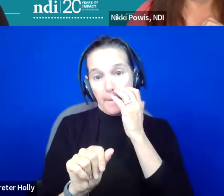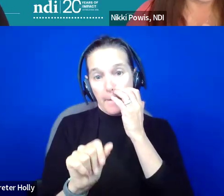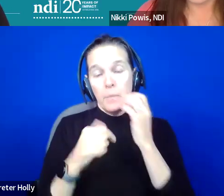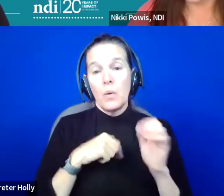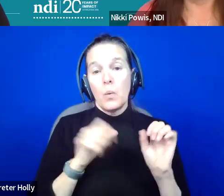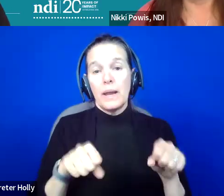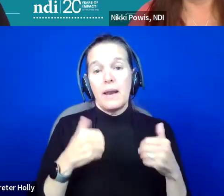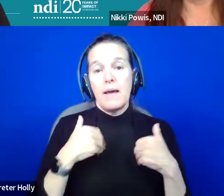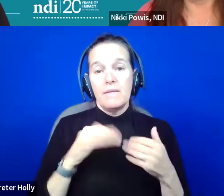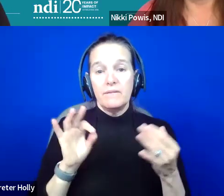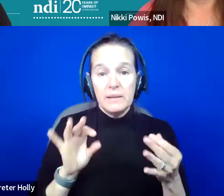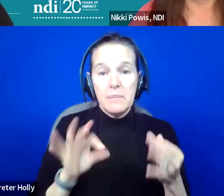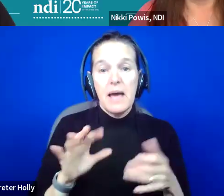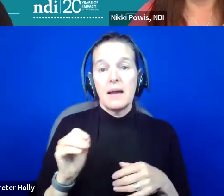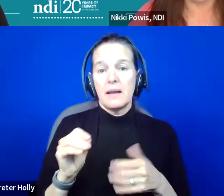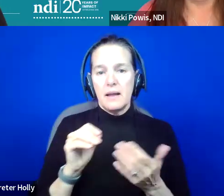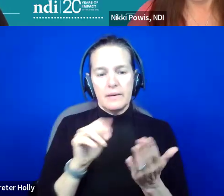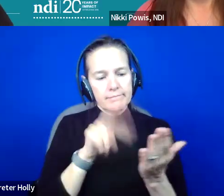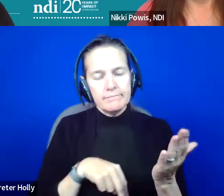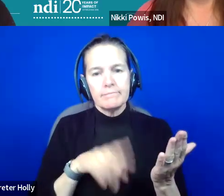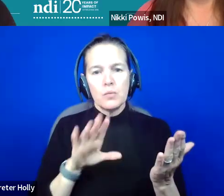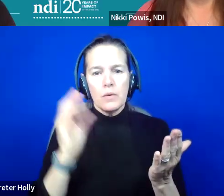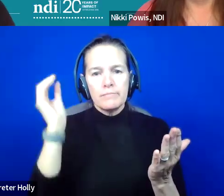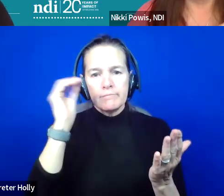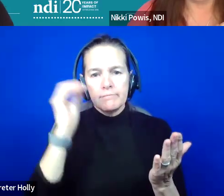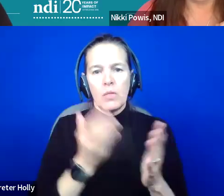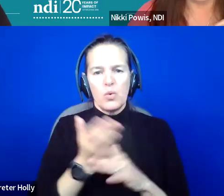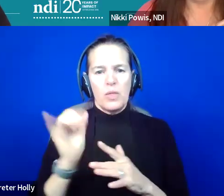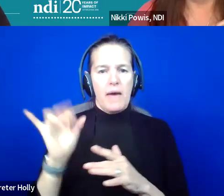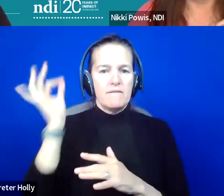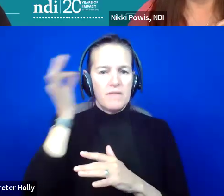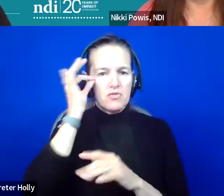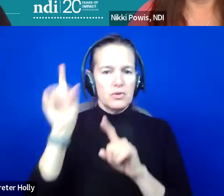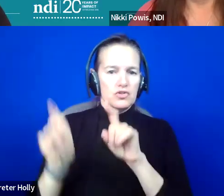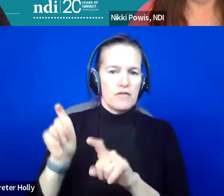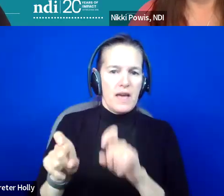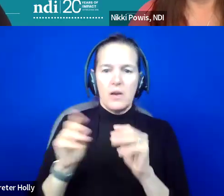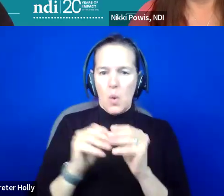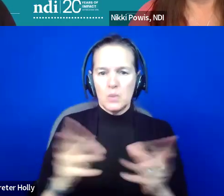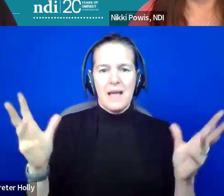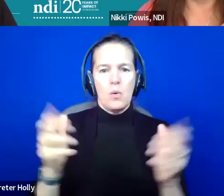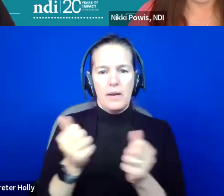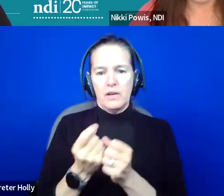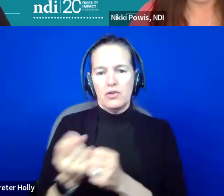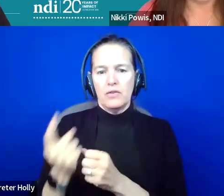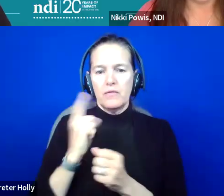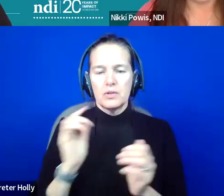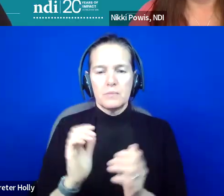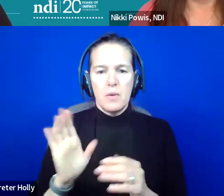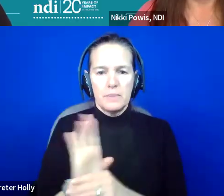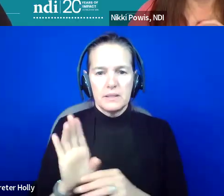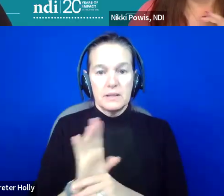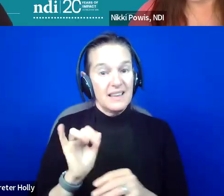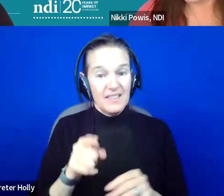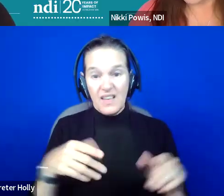feedback and hear your voices through that federal survey that goes out every year for small businesses. So if you haven't filled